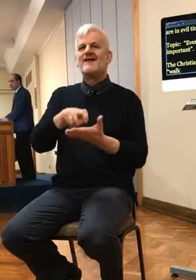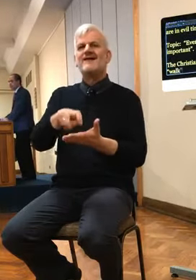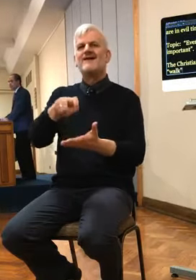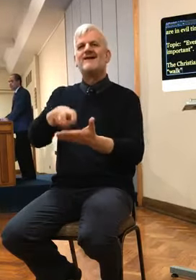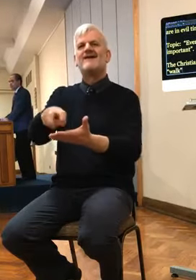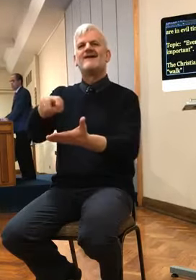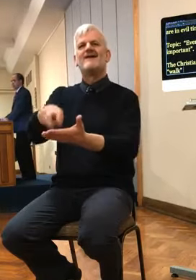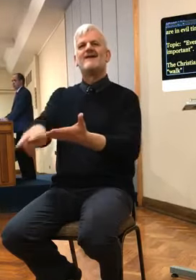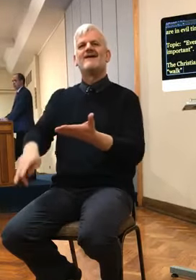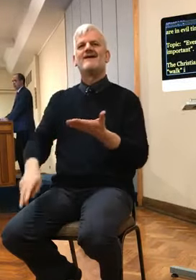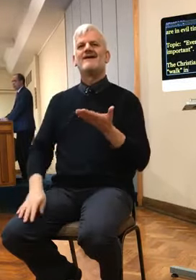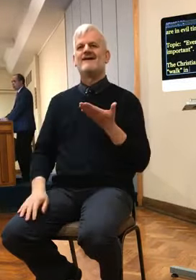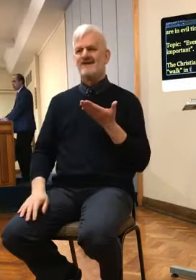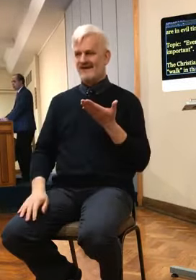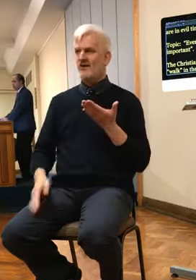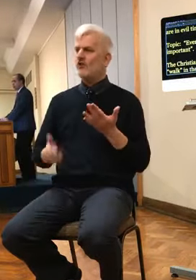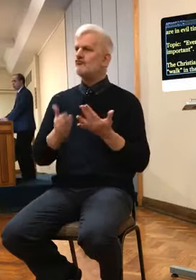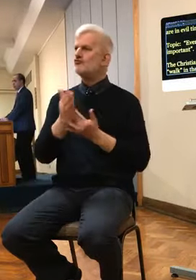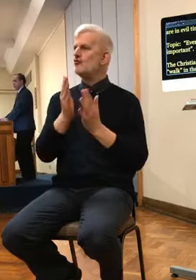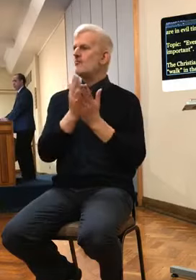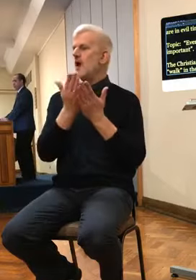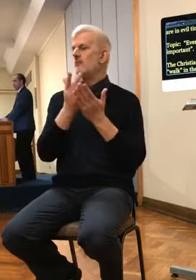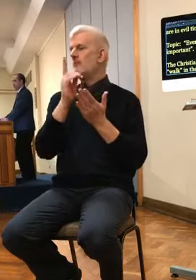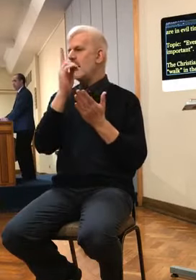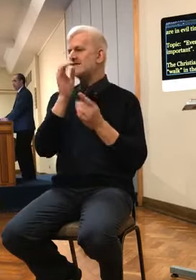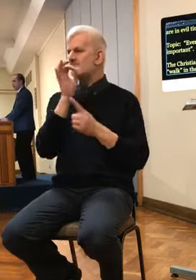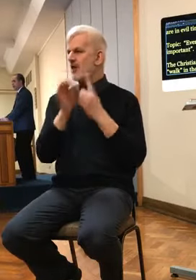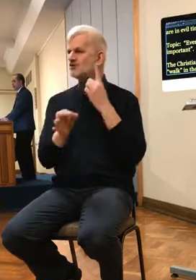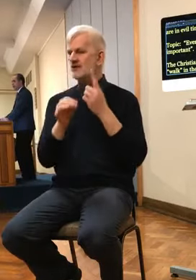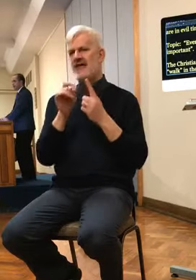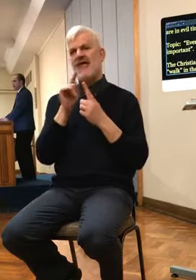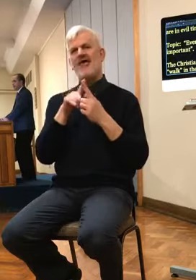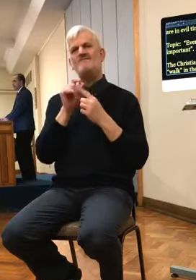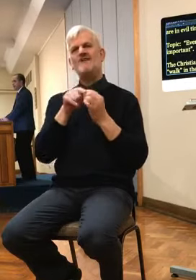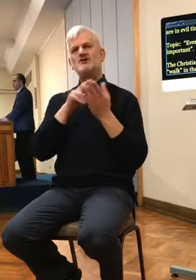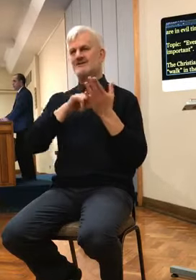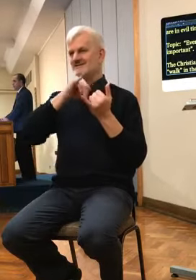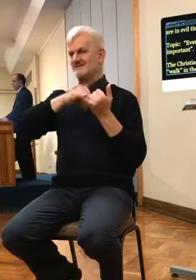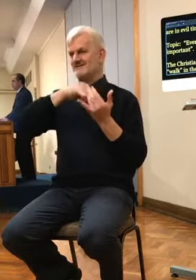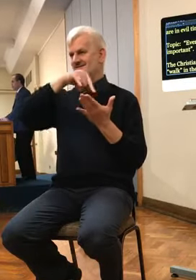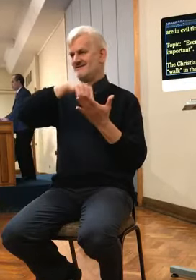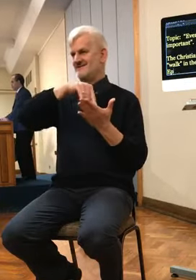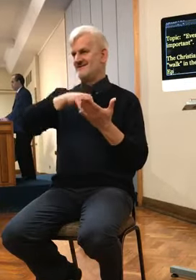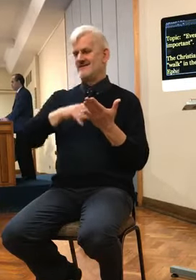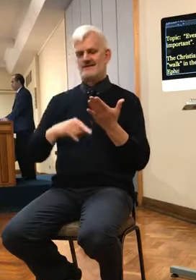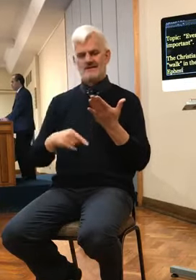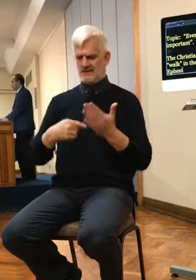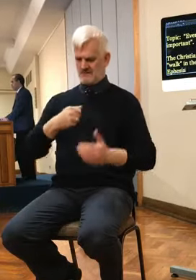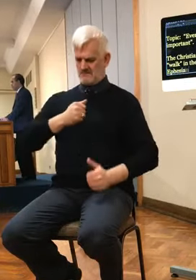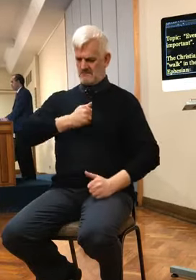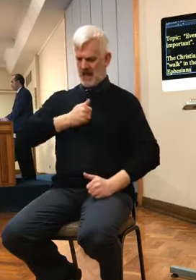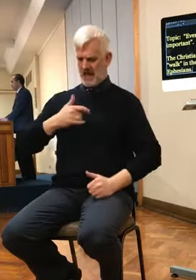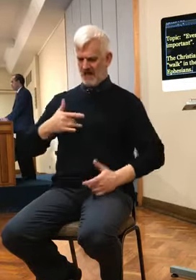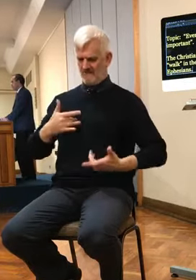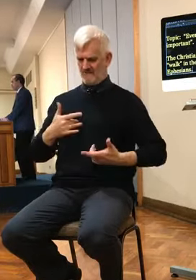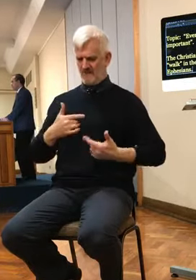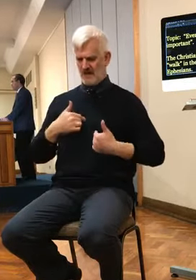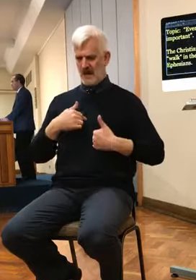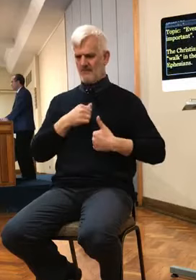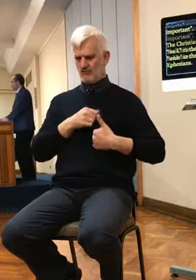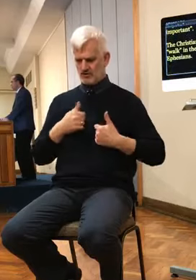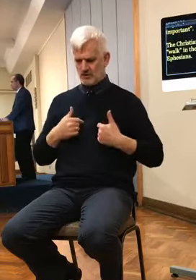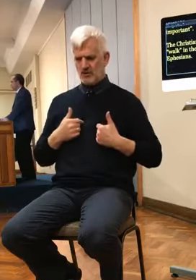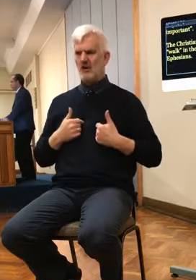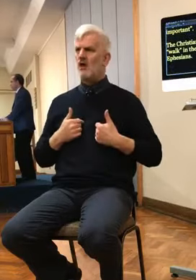to the Ephesians. The Christian life is compared to a walk. That's the metaphor,